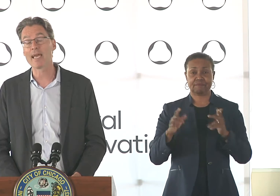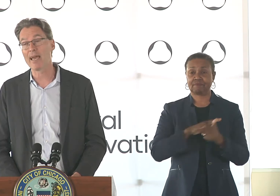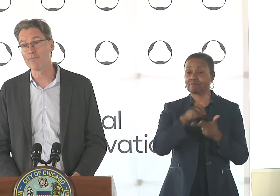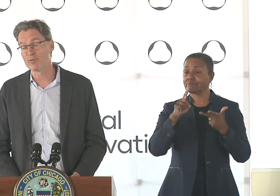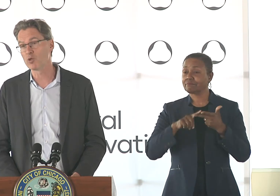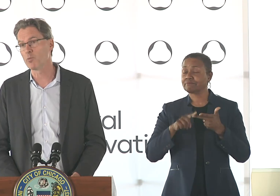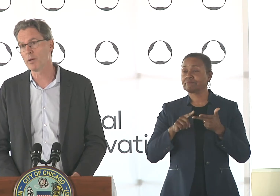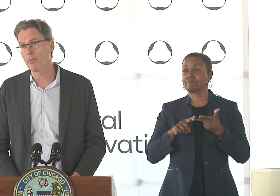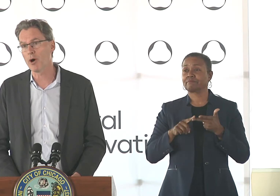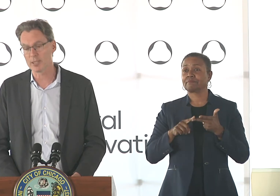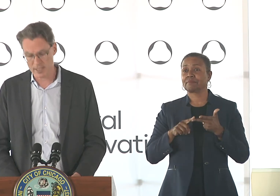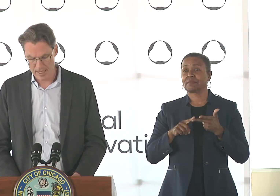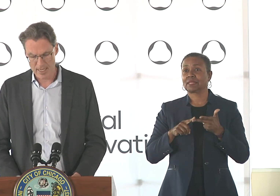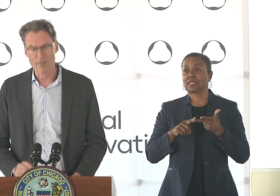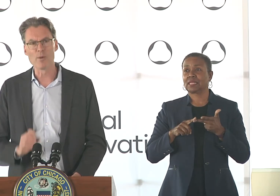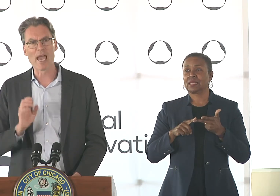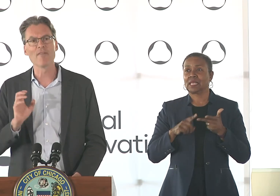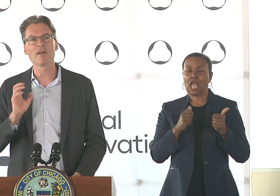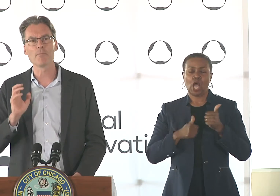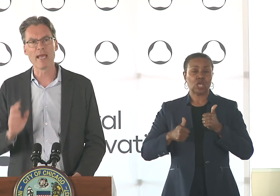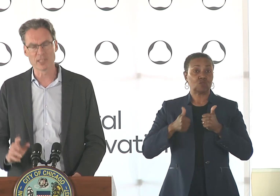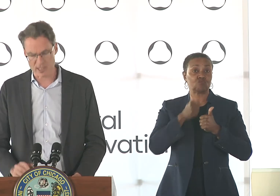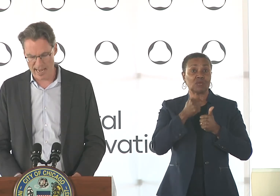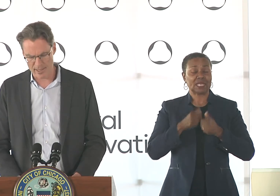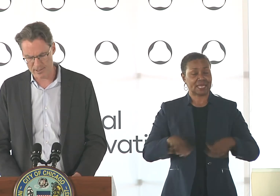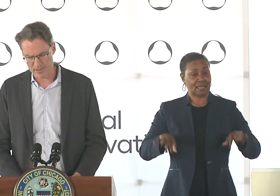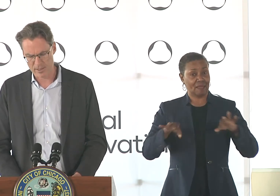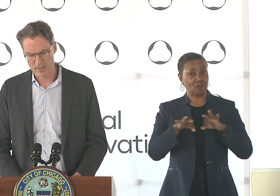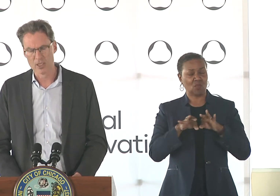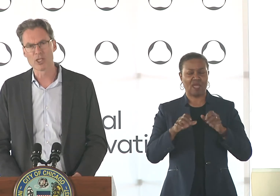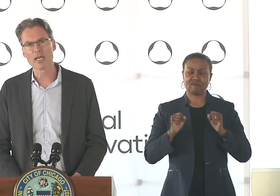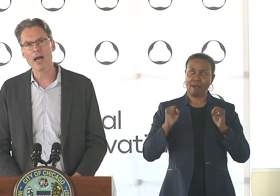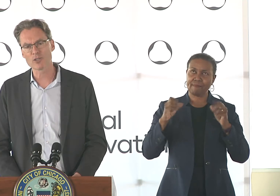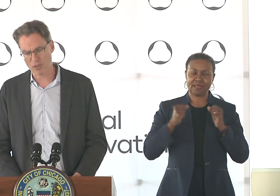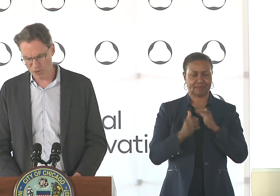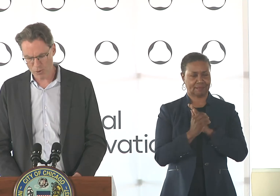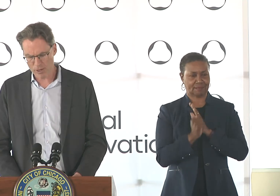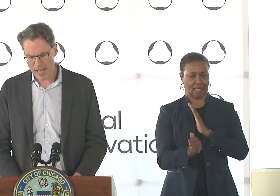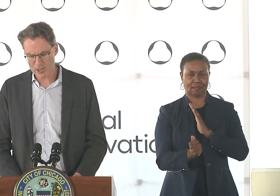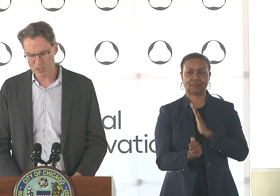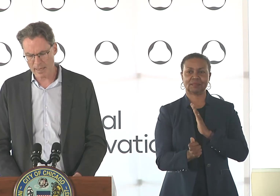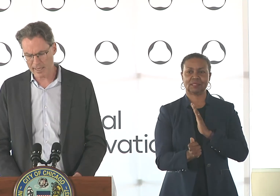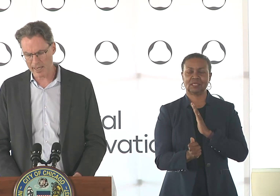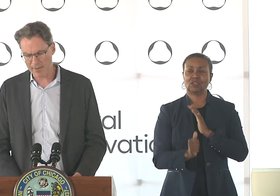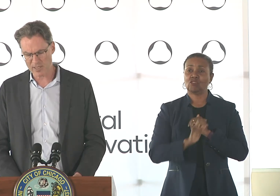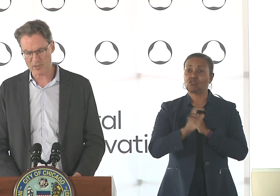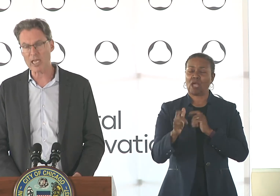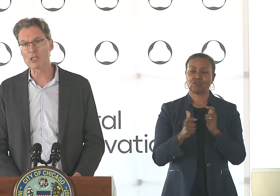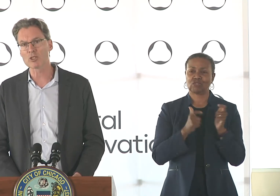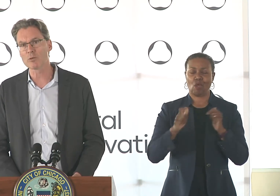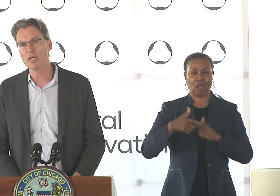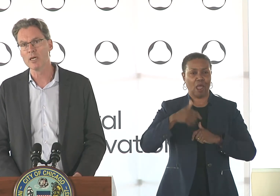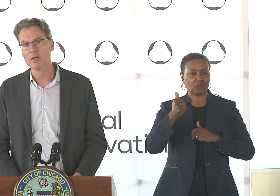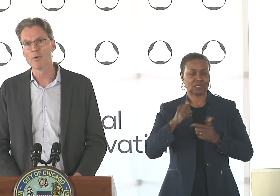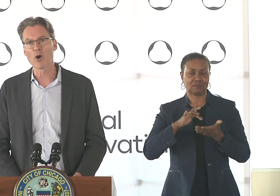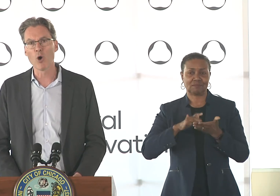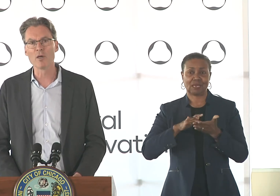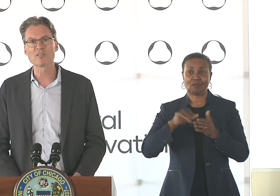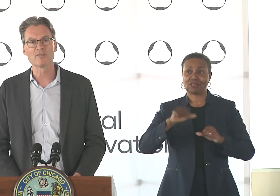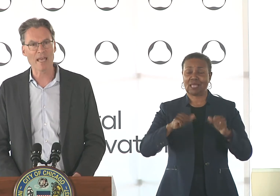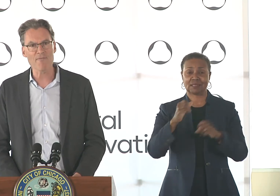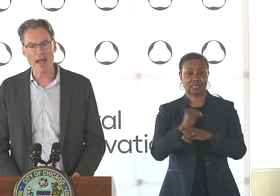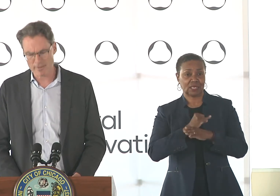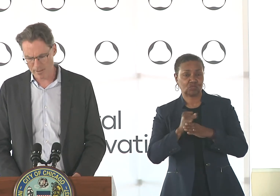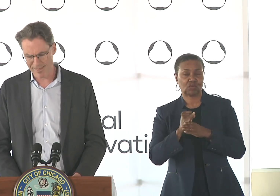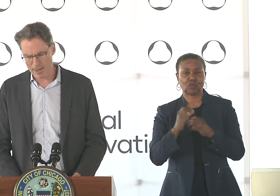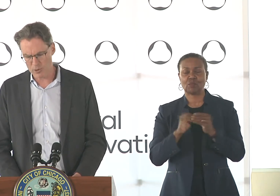but super important, we have amazing talent. Chicago is the 3rd largest medical life science industry with